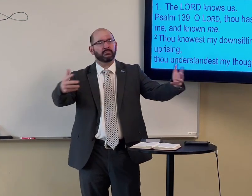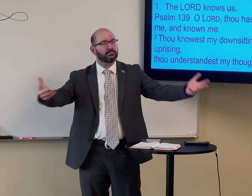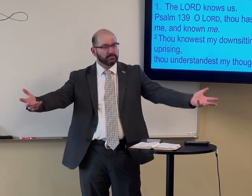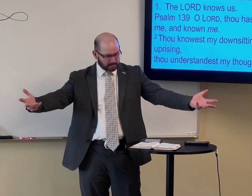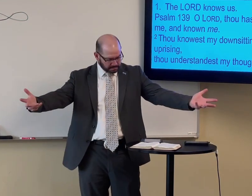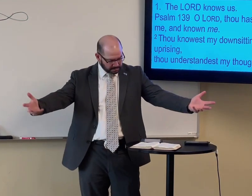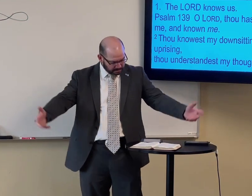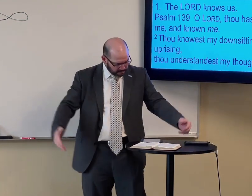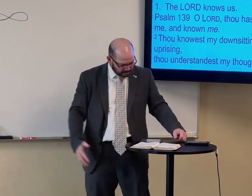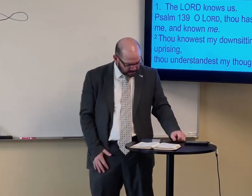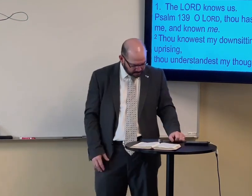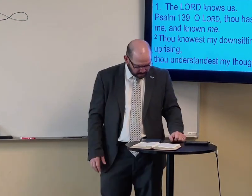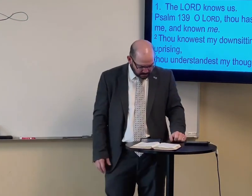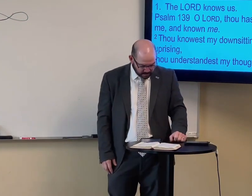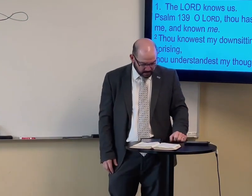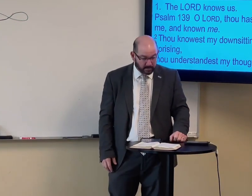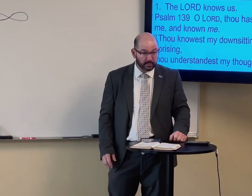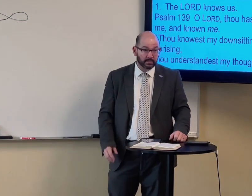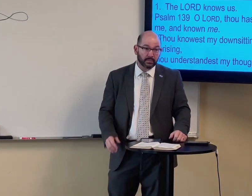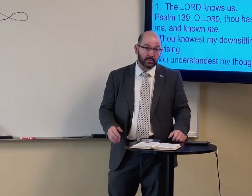How are we supposed to respond to that kind of knowledge?